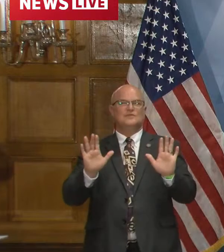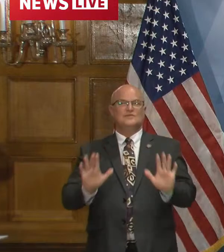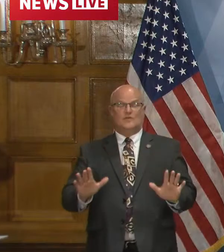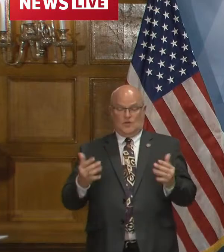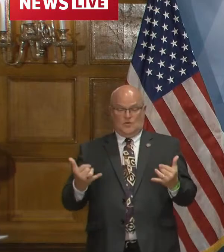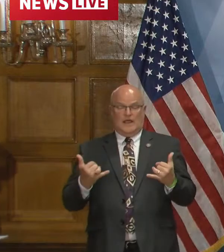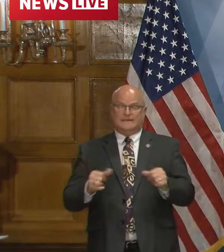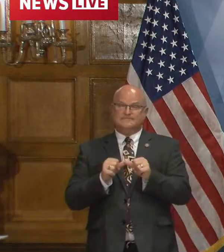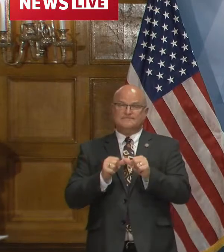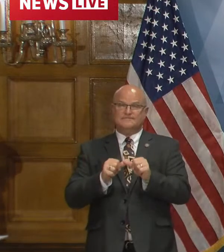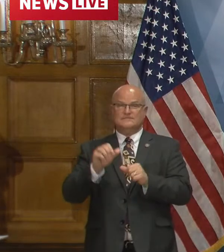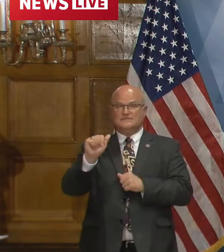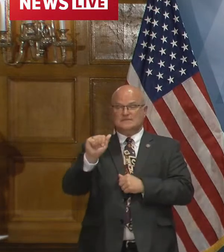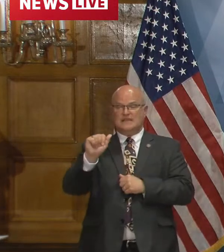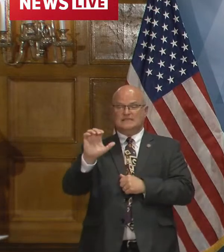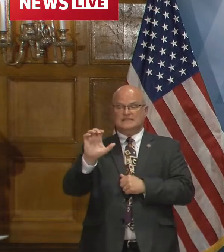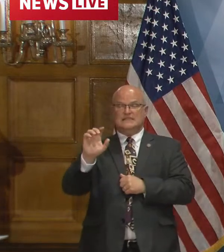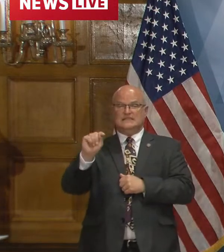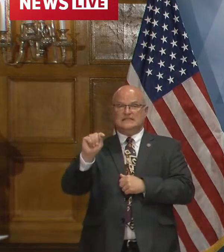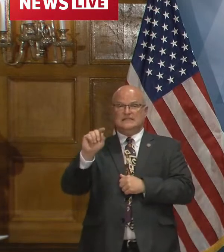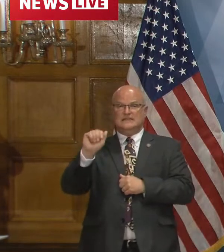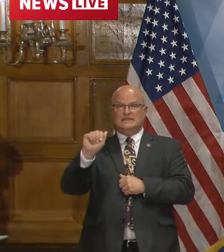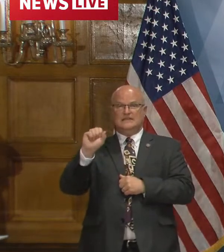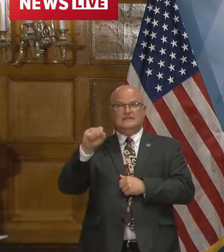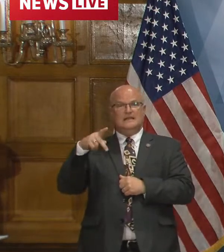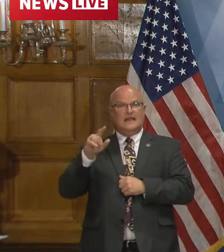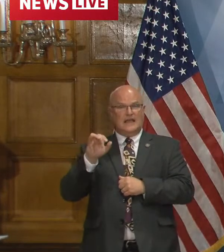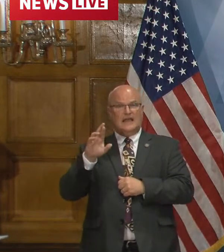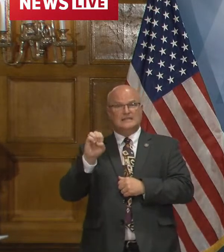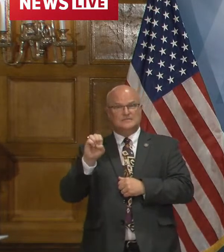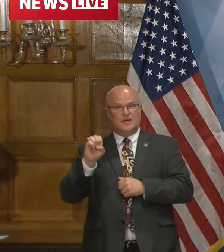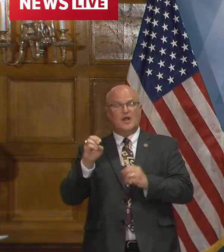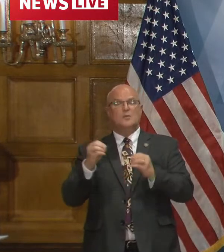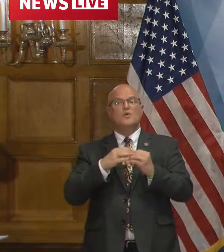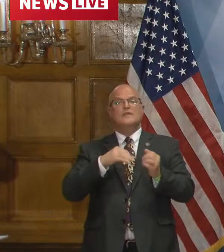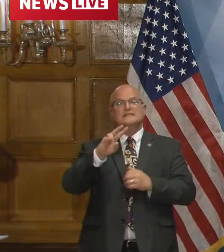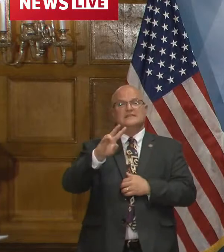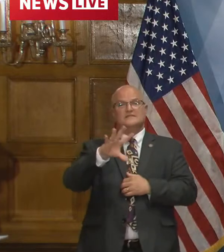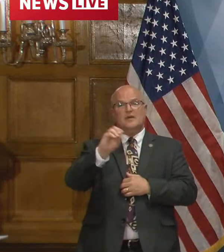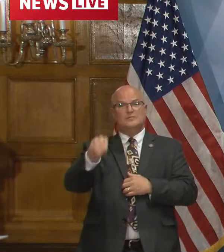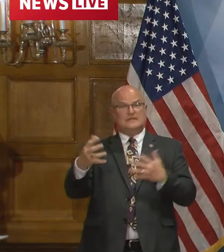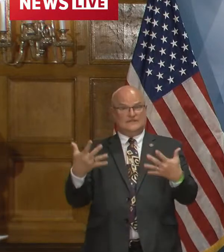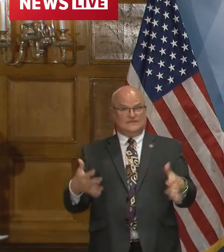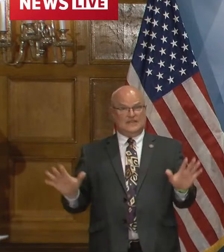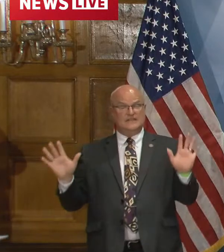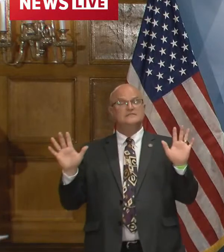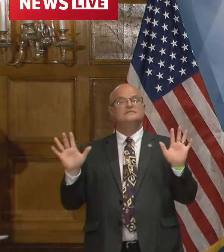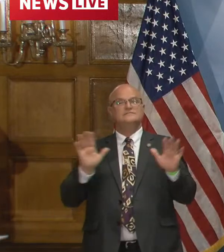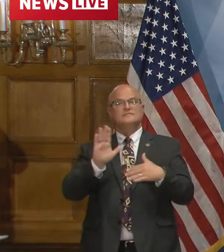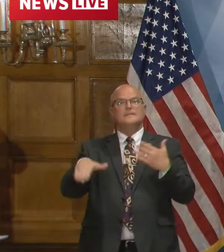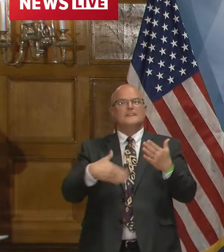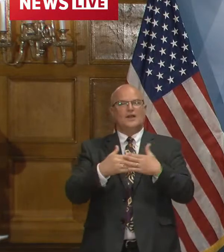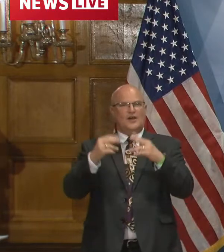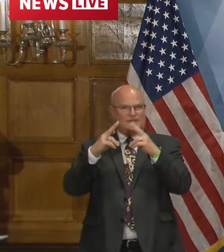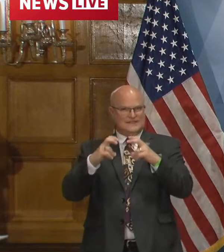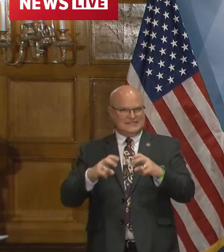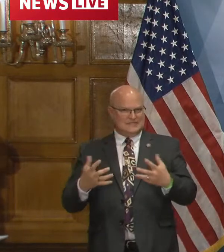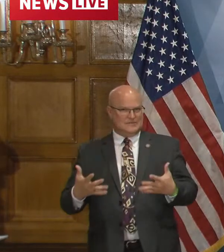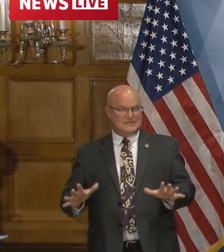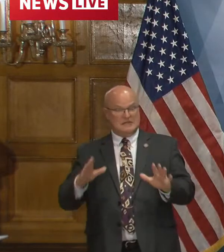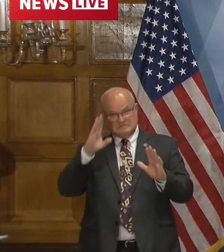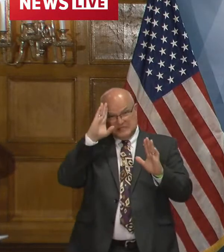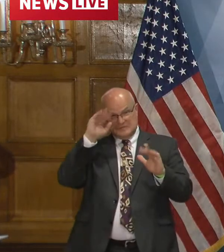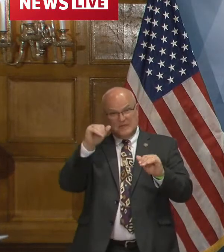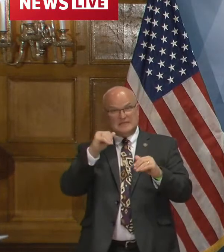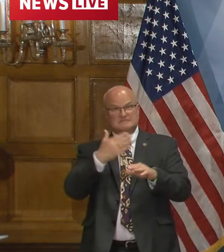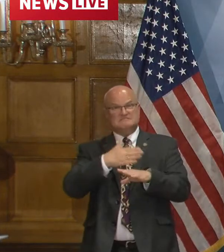right now continuing with our ACT Aspire assessment process. We are over 75% at this point of all the assessments that we